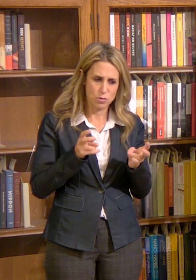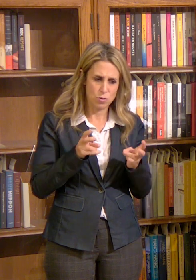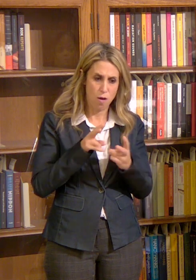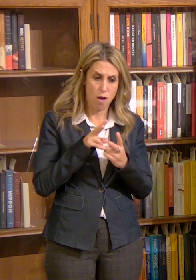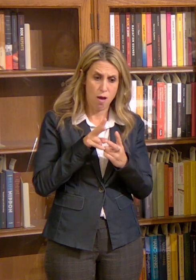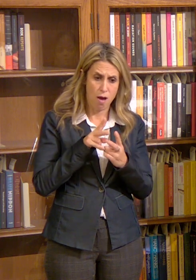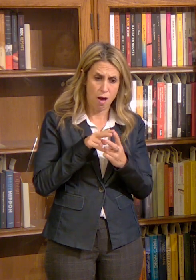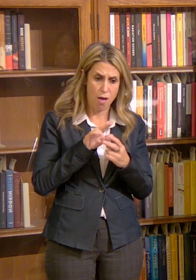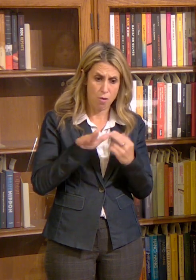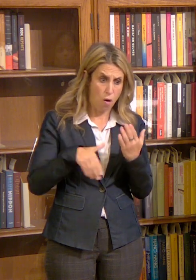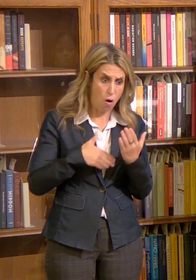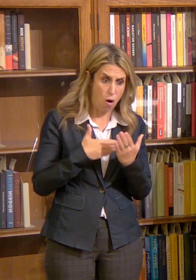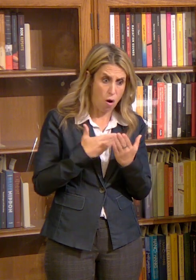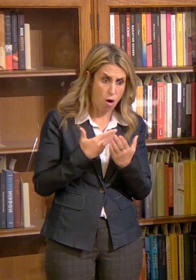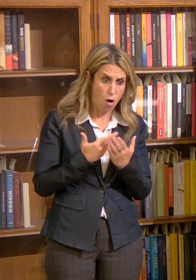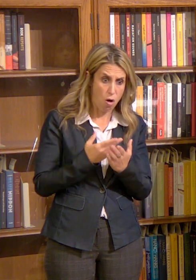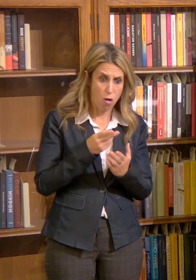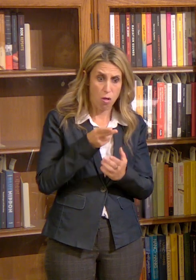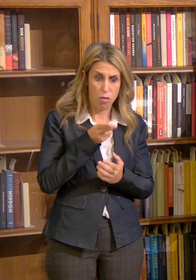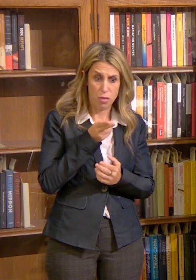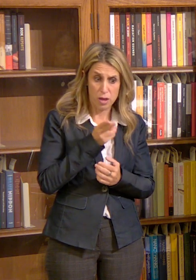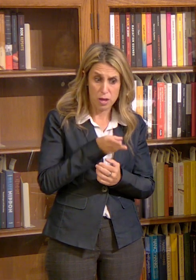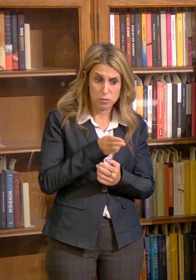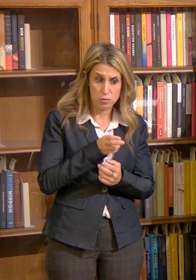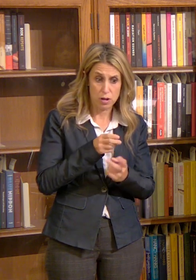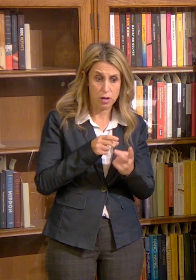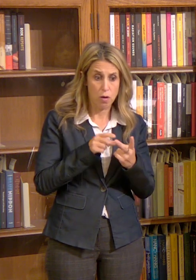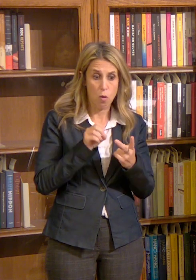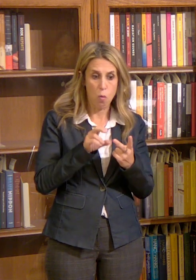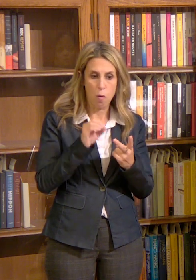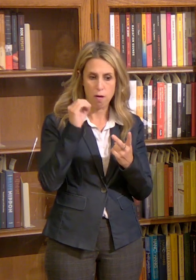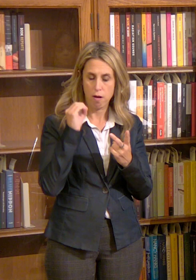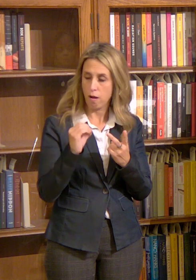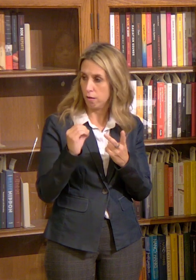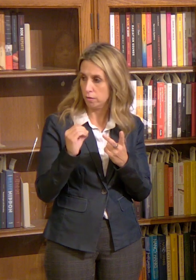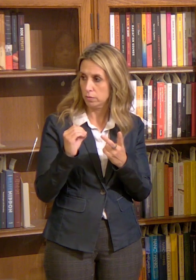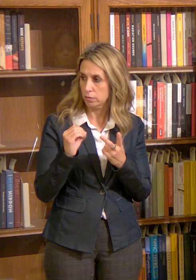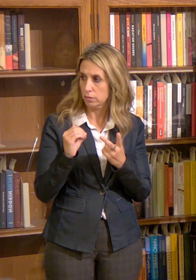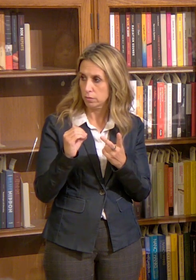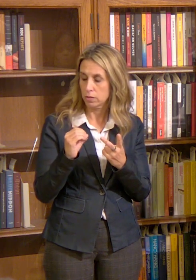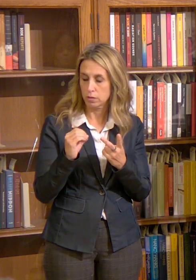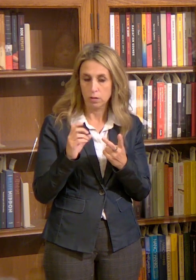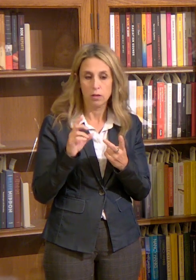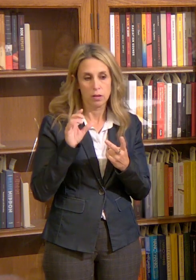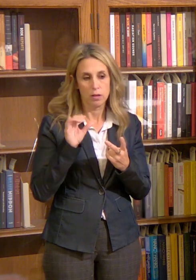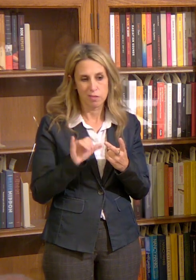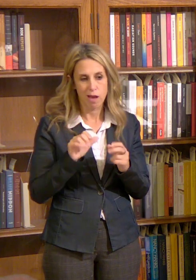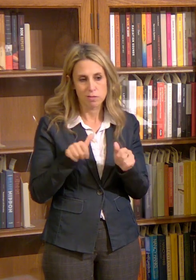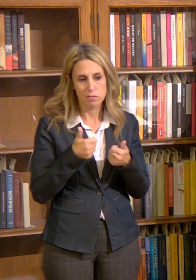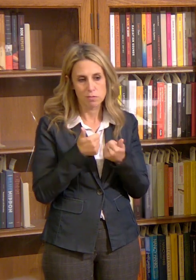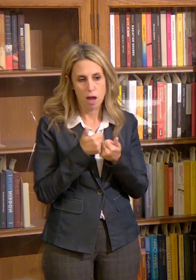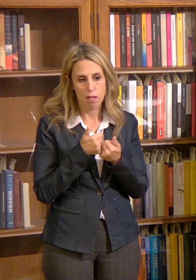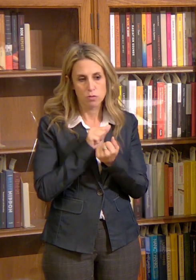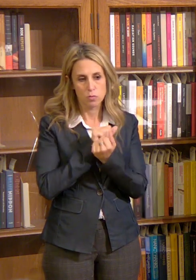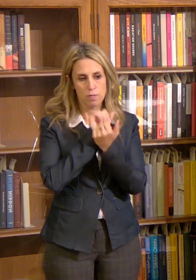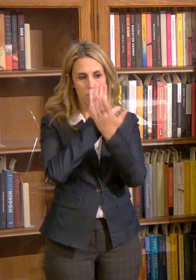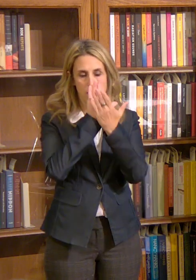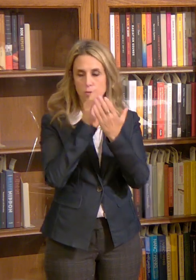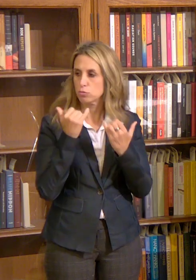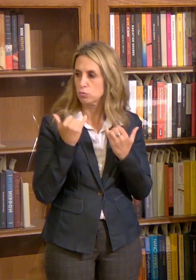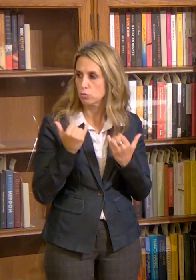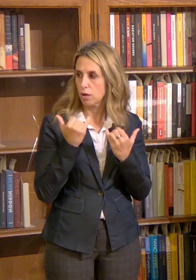take all this history or none of it and that's the challenge that we face today